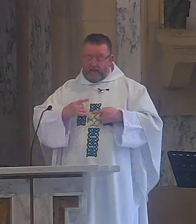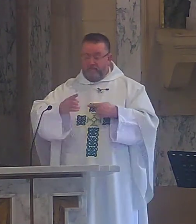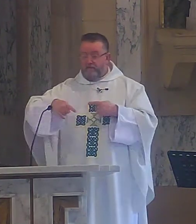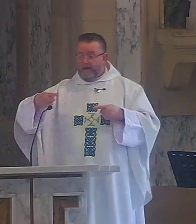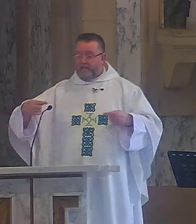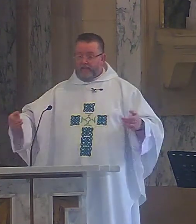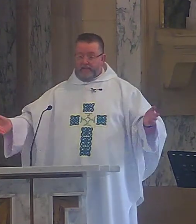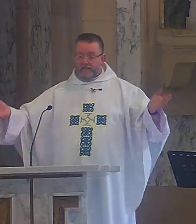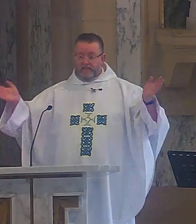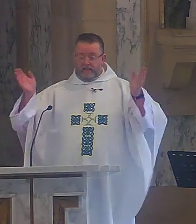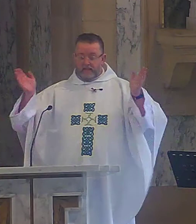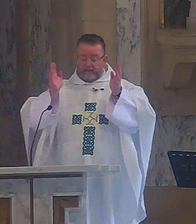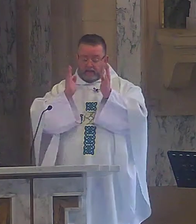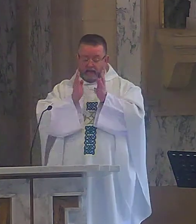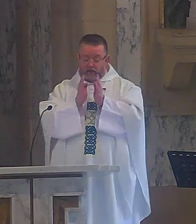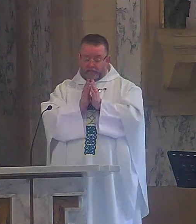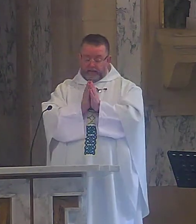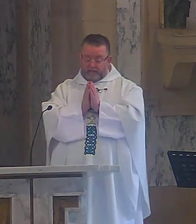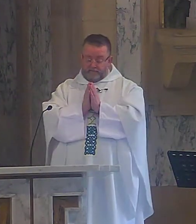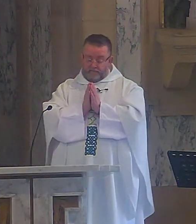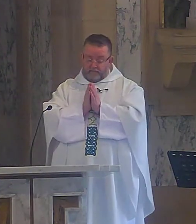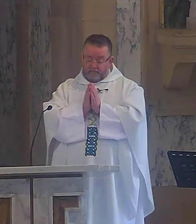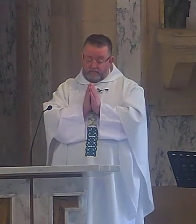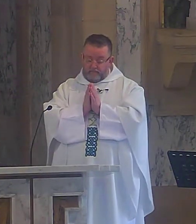life everlasting. Amen.